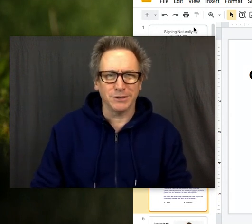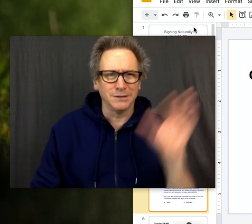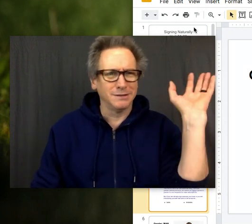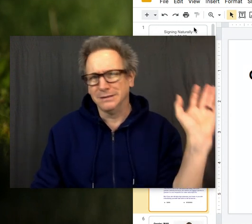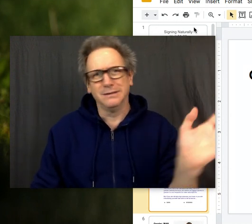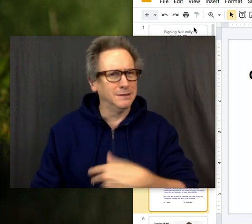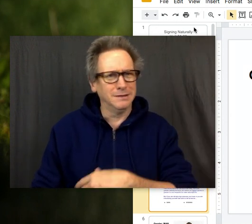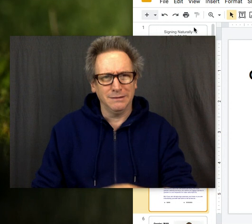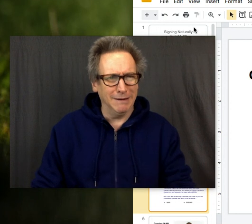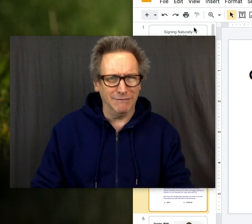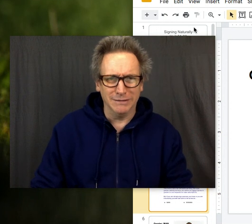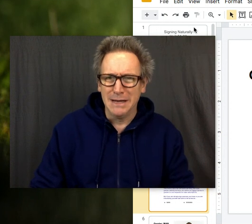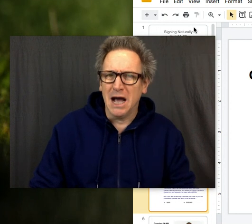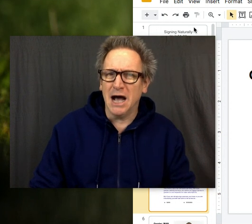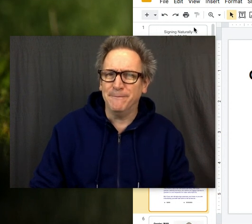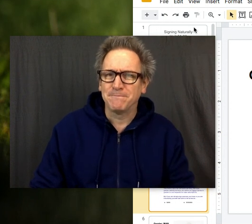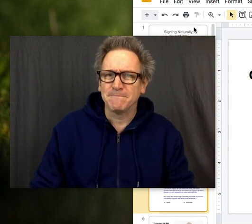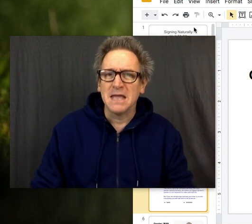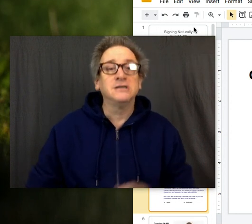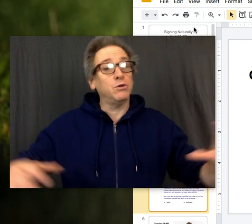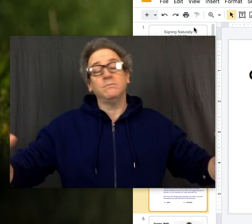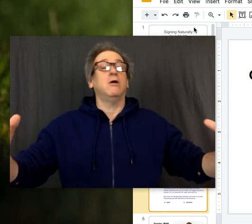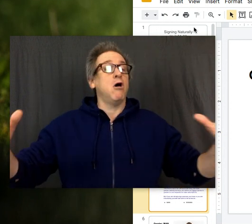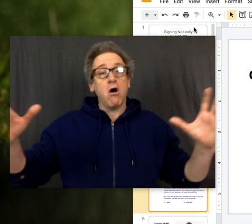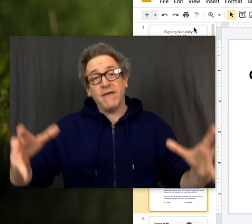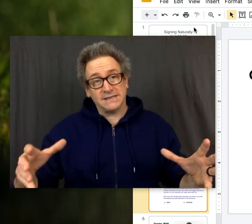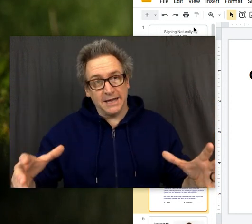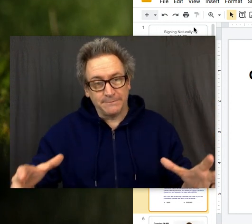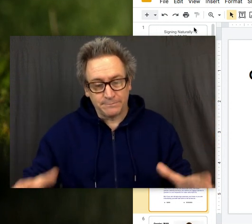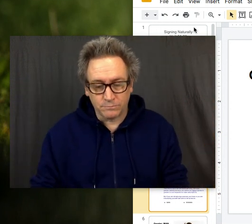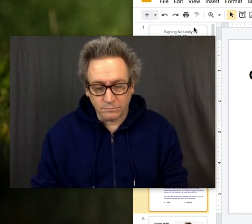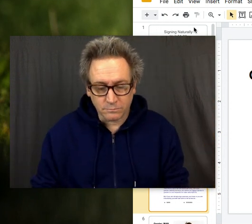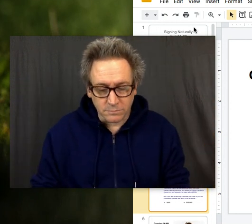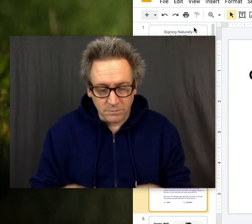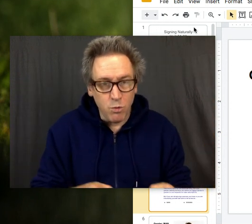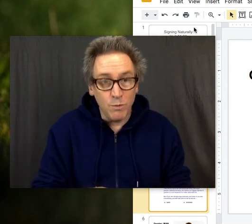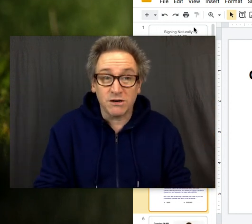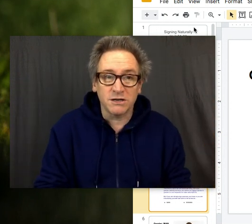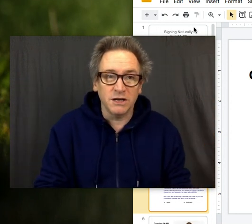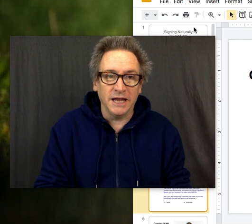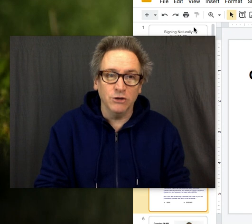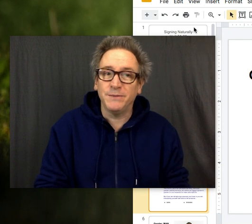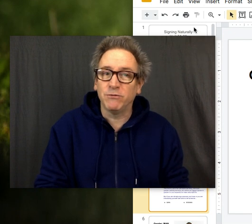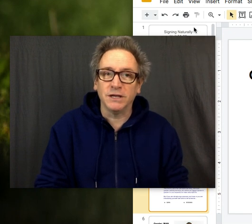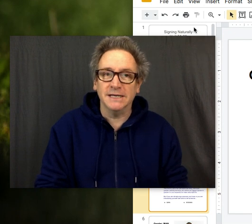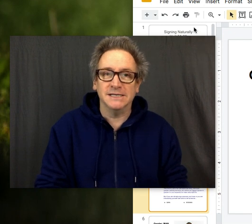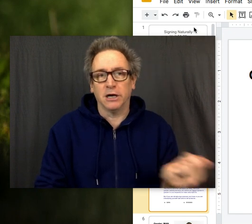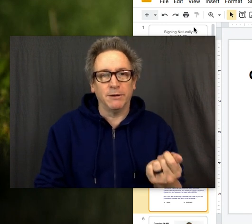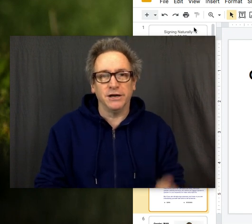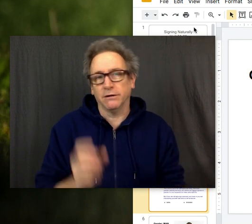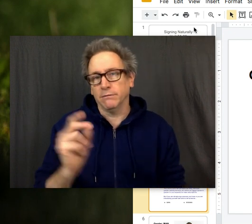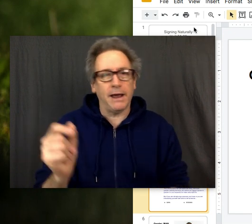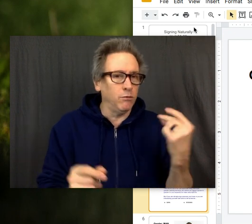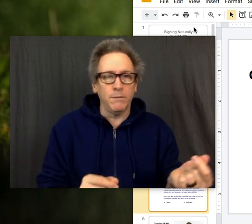Facebook, whatever. So all that said, when we start, it used to be really easy. We would